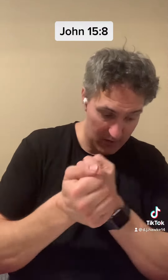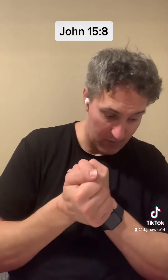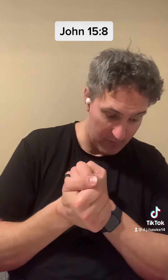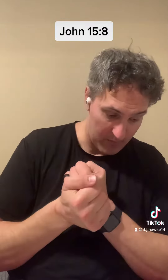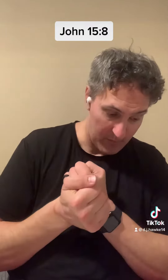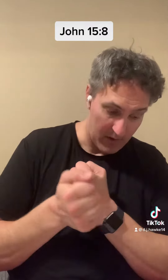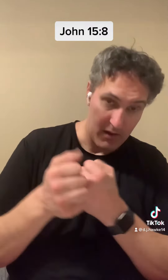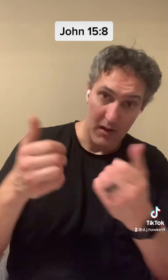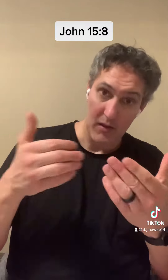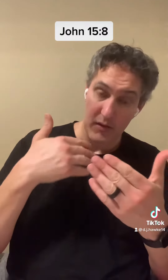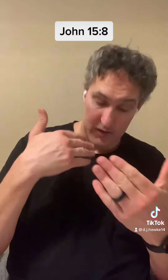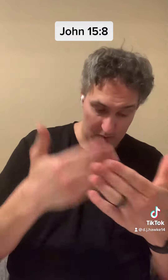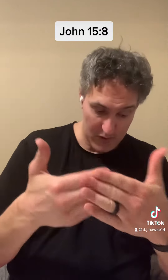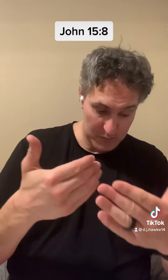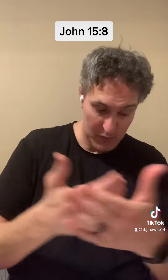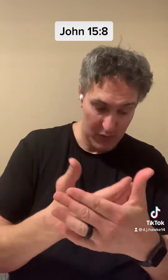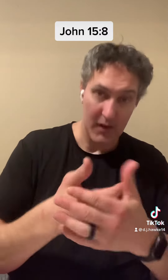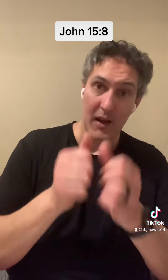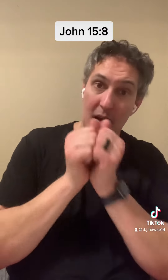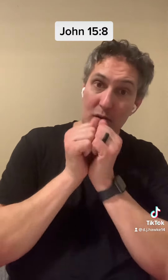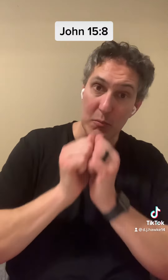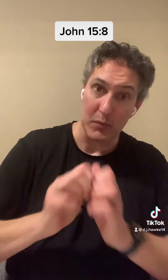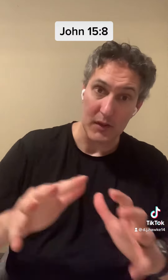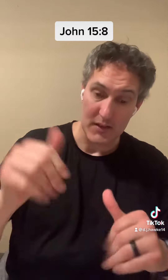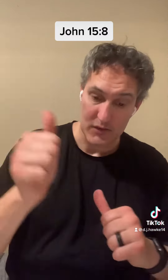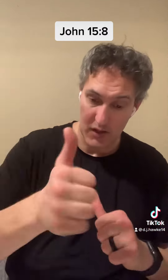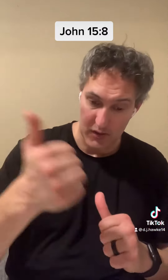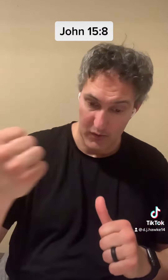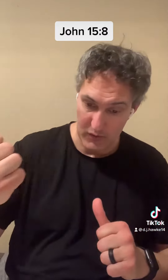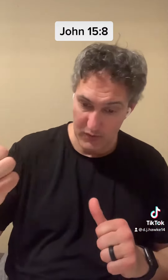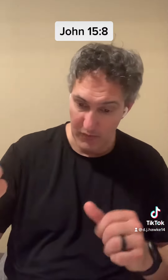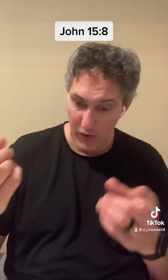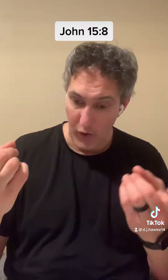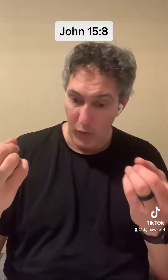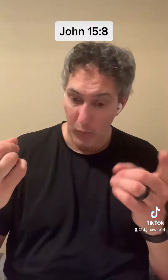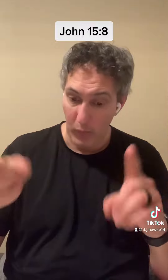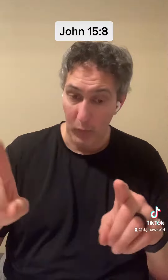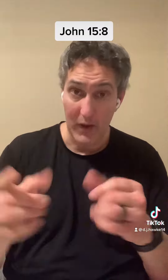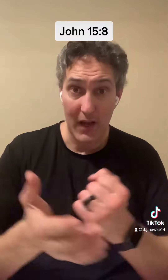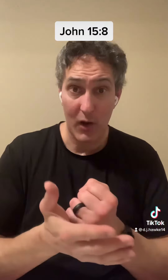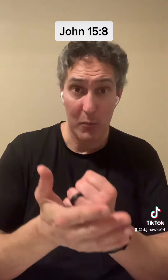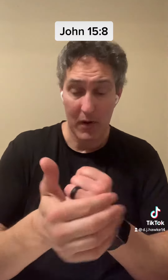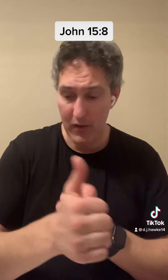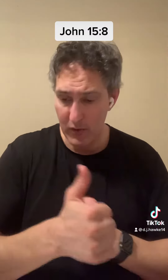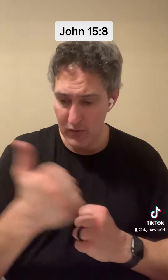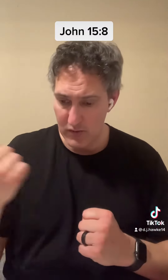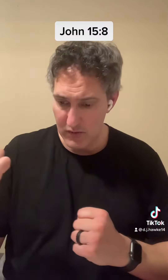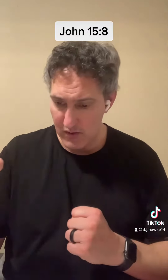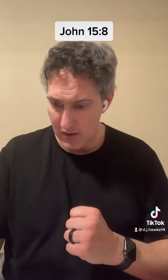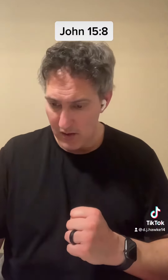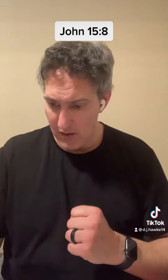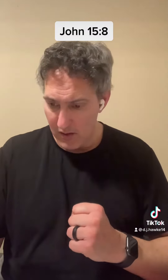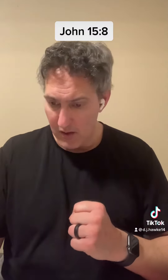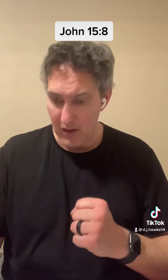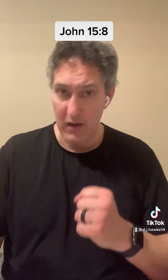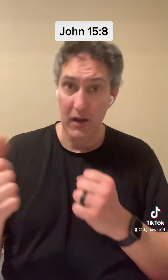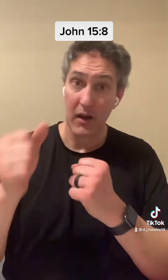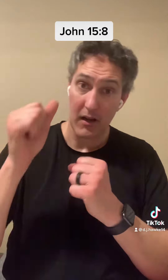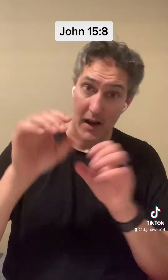love, the gospel, and to bless others. When we help others in acts